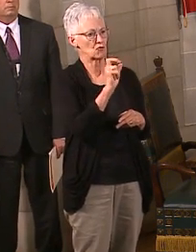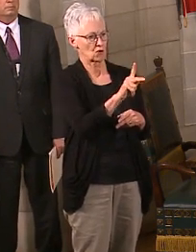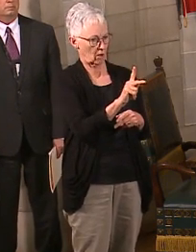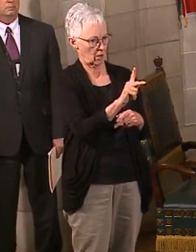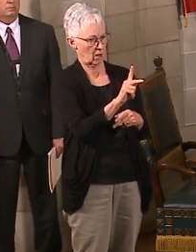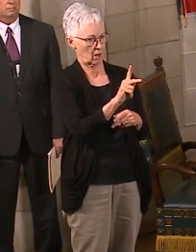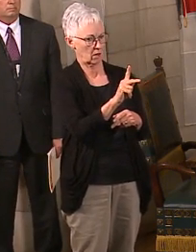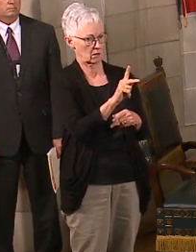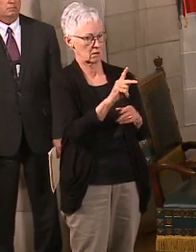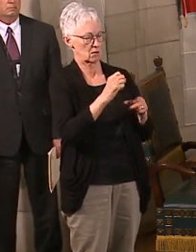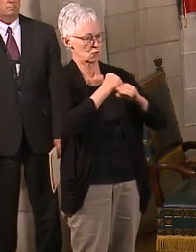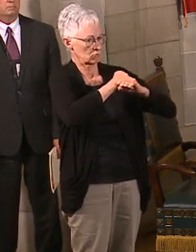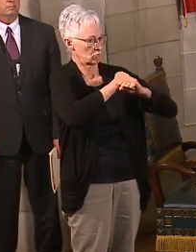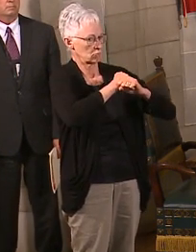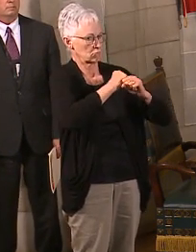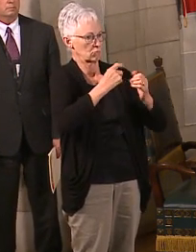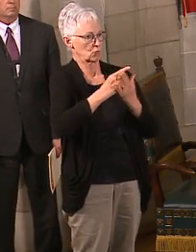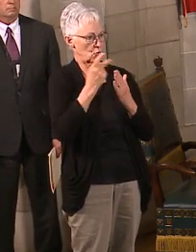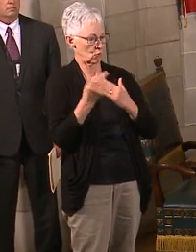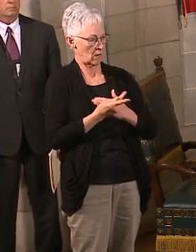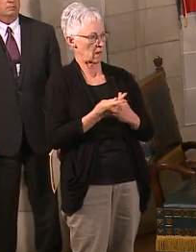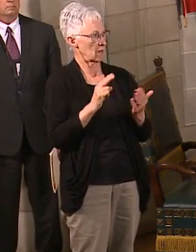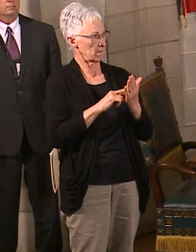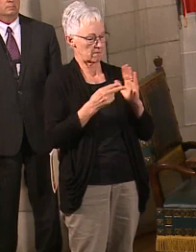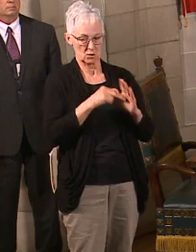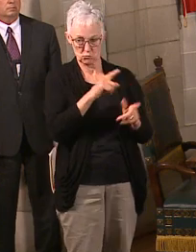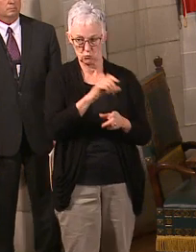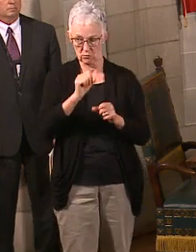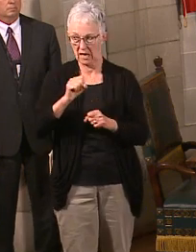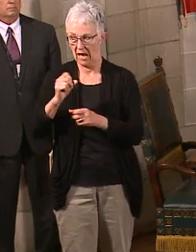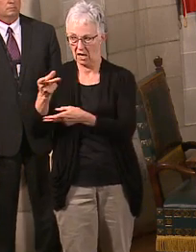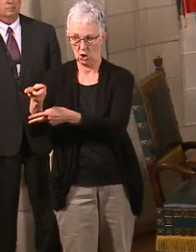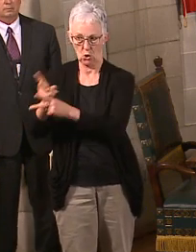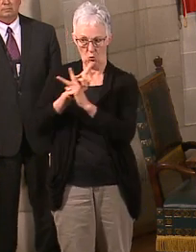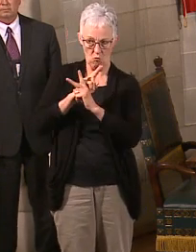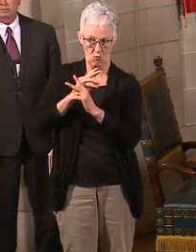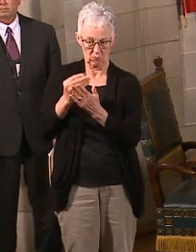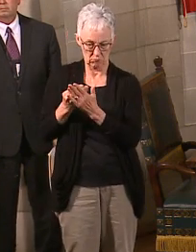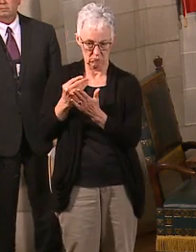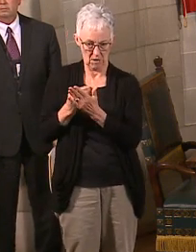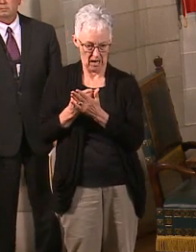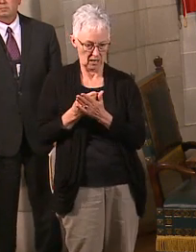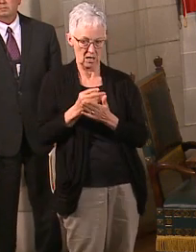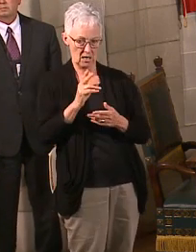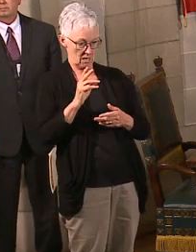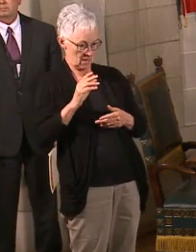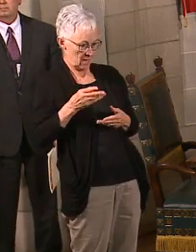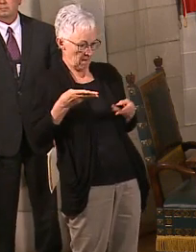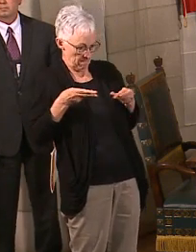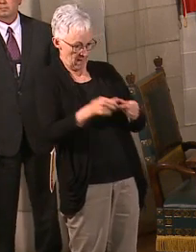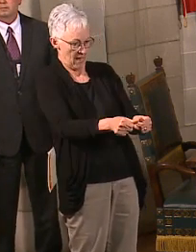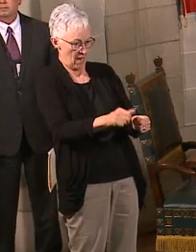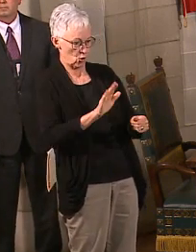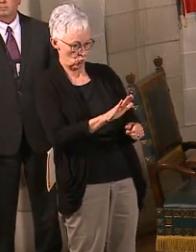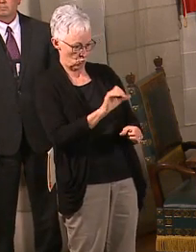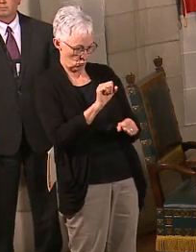forgivable loan program that you can take out a loan as a small business, use that to keep your teammates on board, and then if you